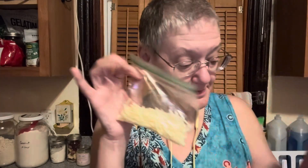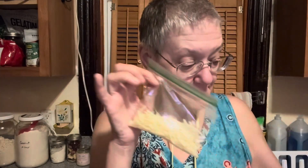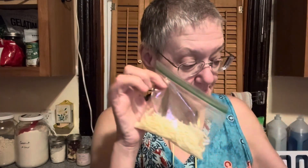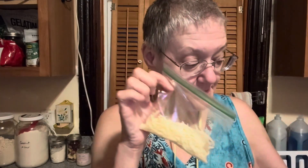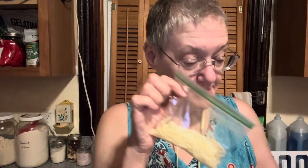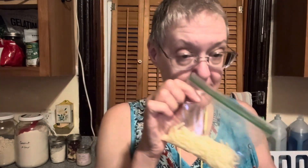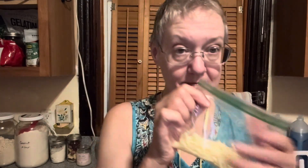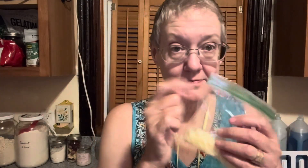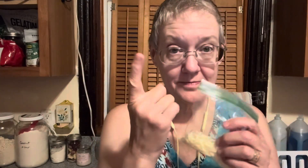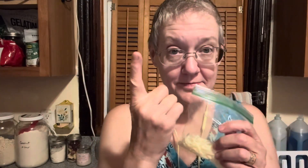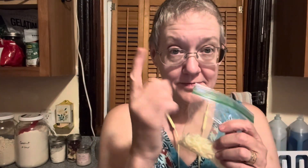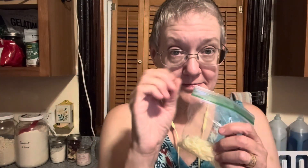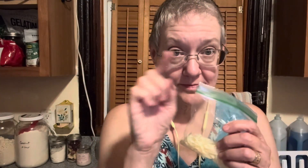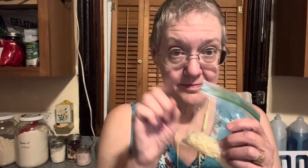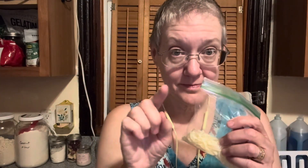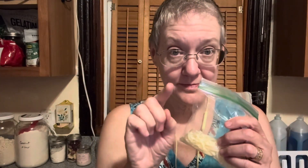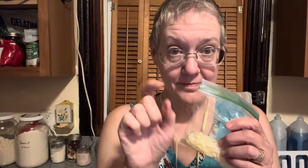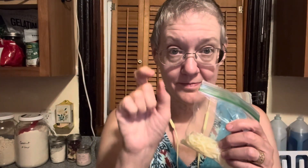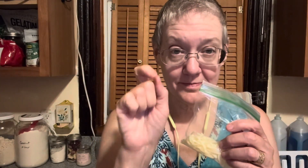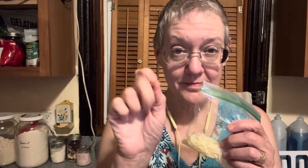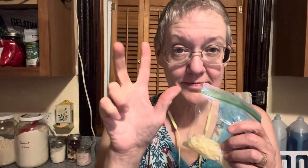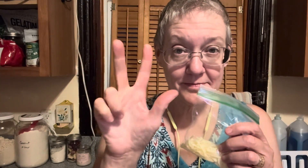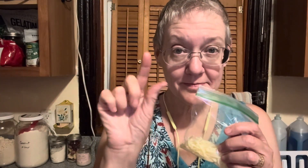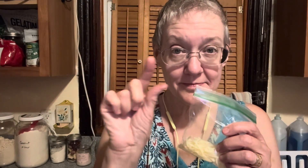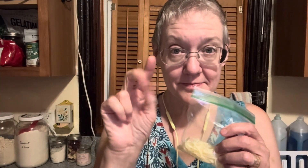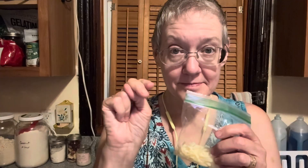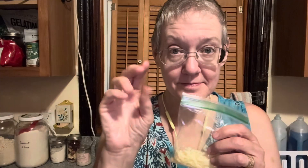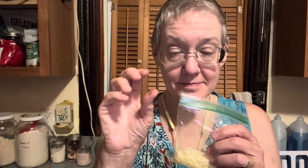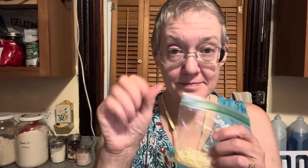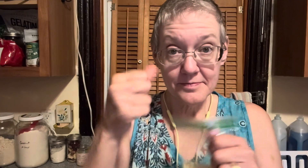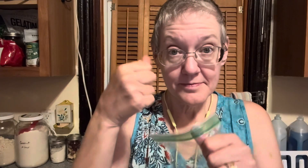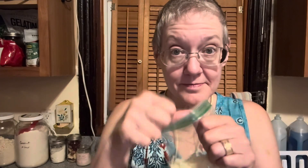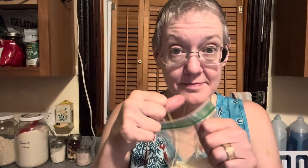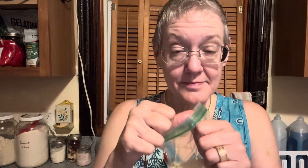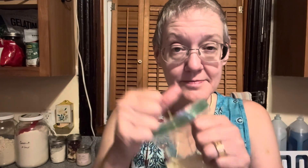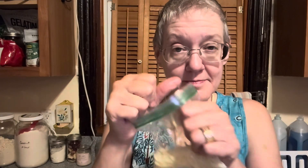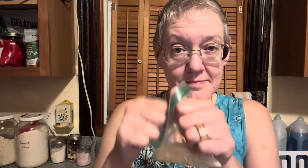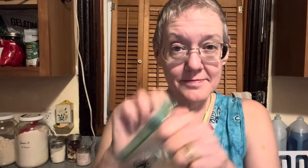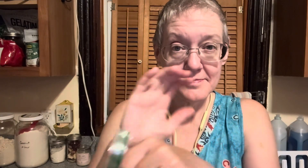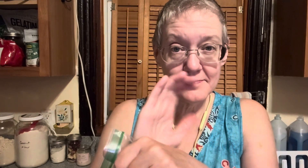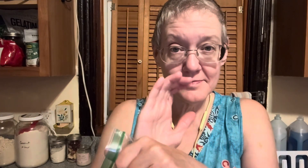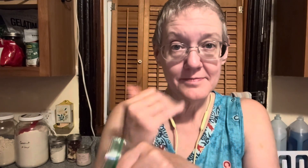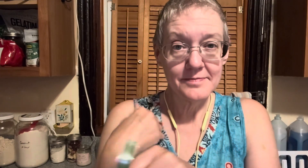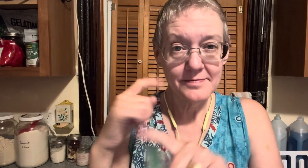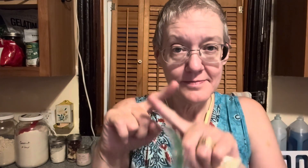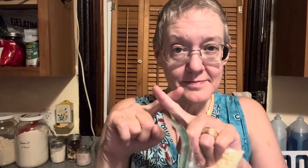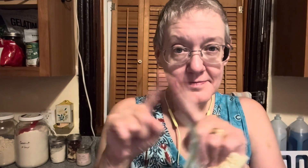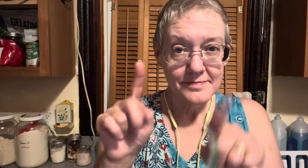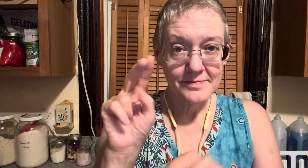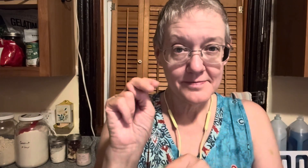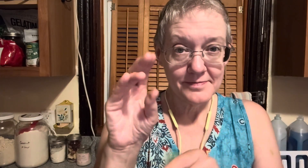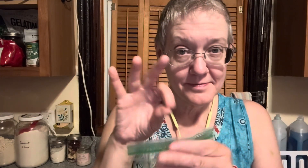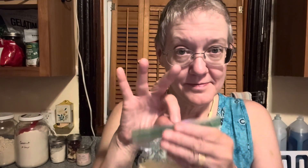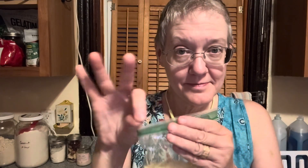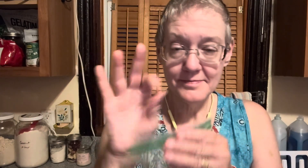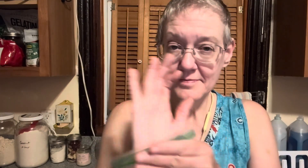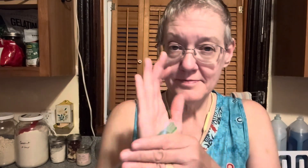And we're using our 1 ounce of Monterey Jack cheese, 0.3 grams of net carbs. Remember, each cheese has its own net